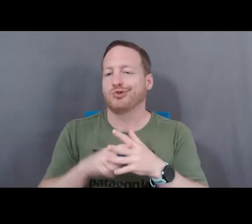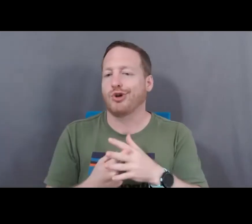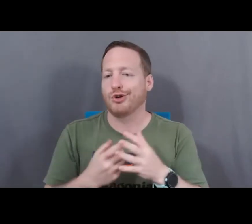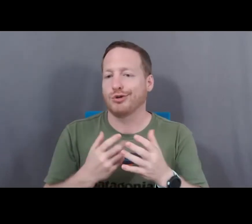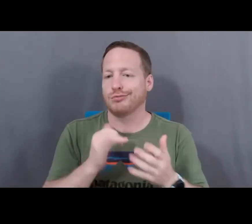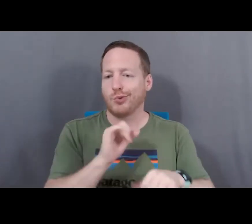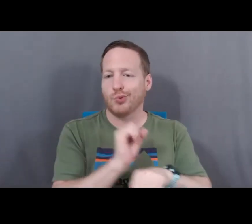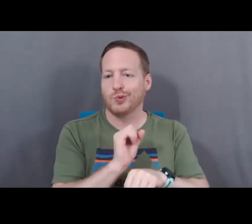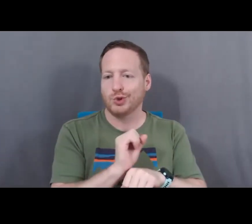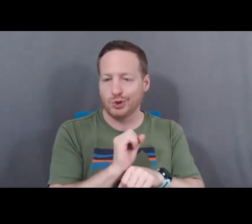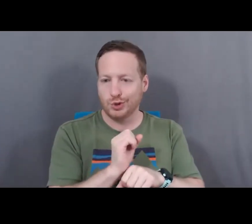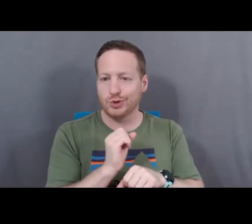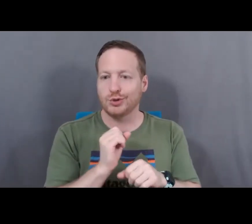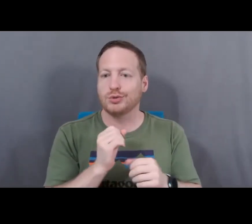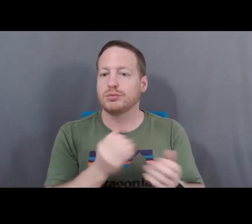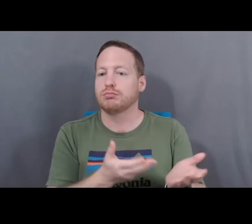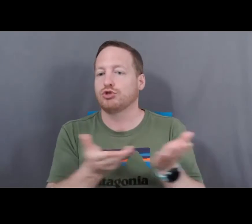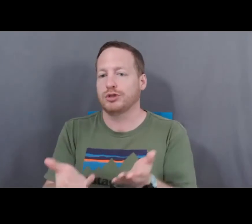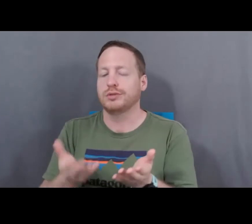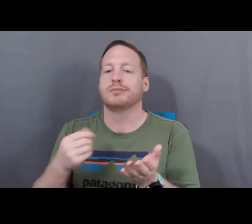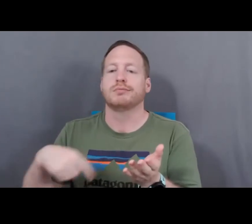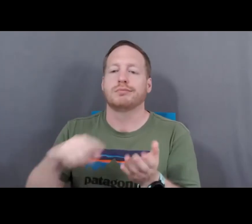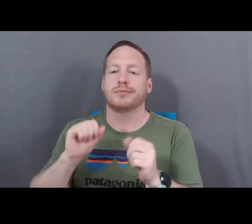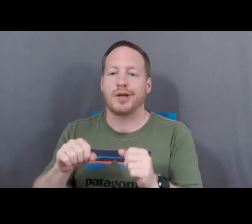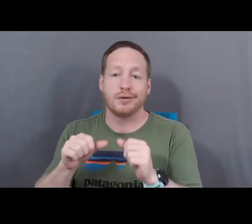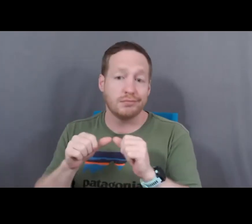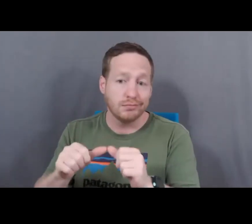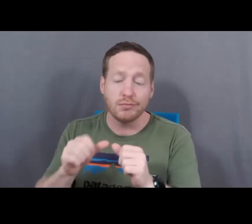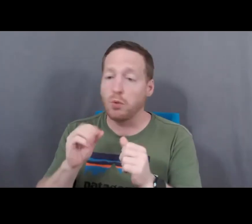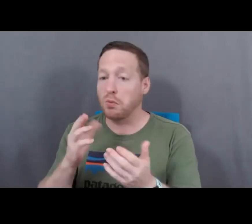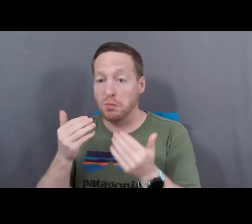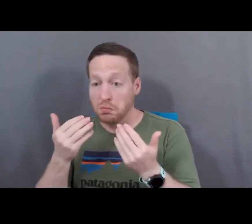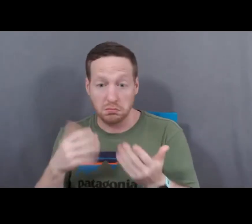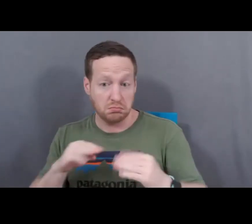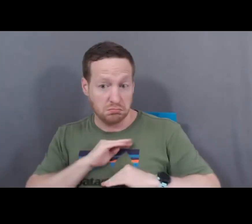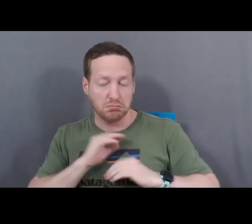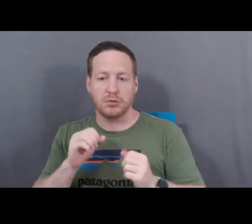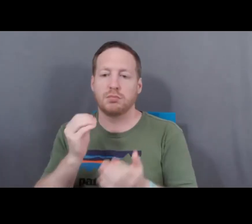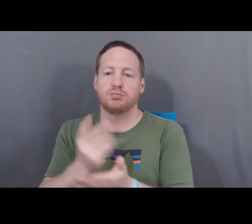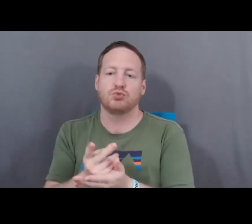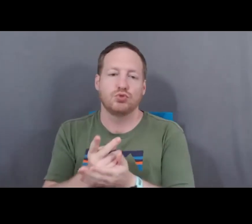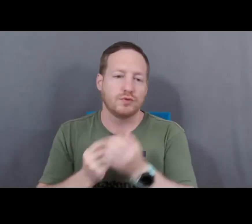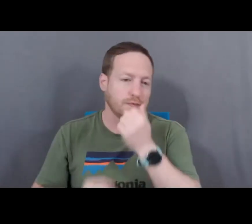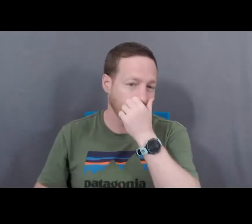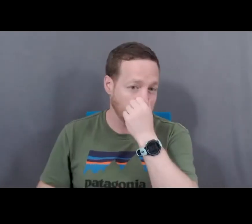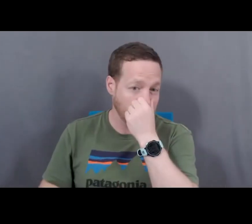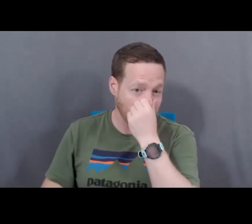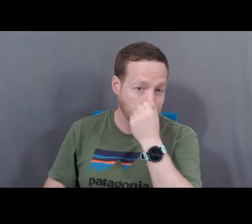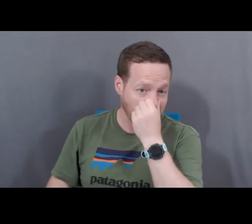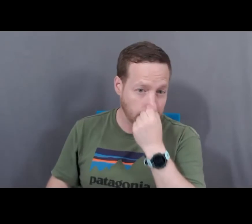is, and to begin our work on those tasks. So we're bringing this to you folks for the first time to see if